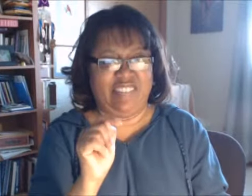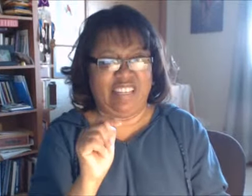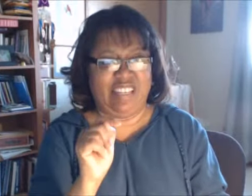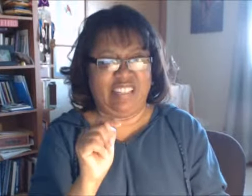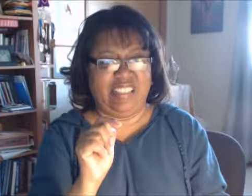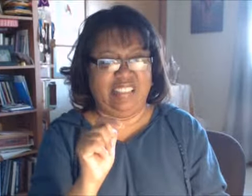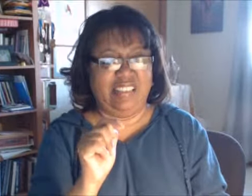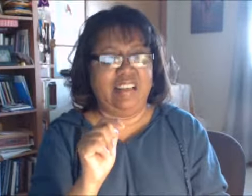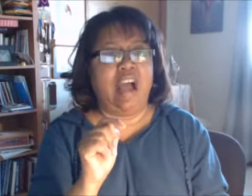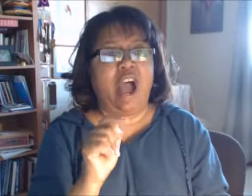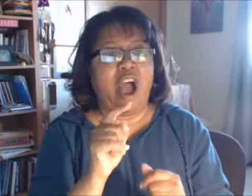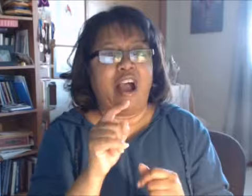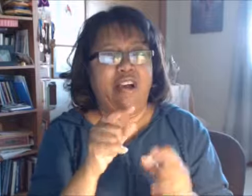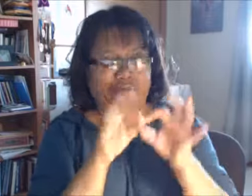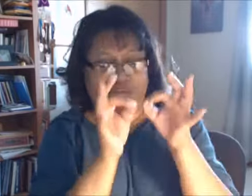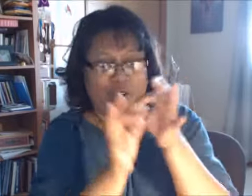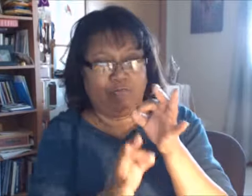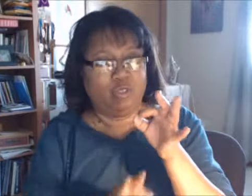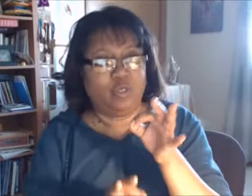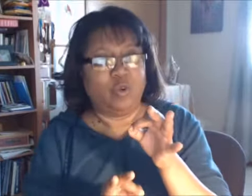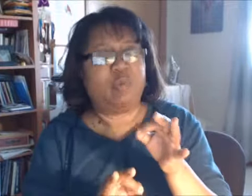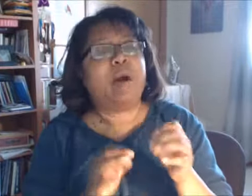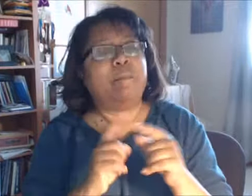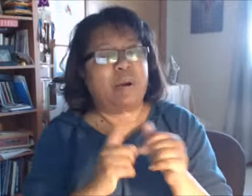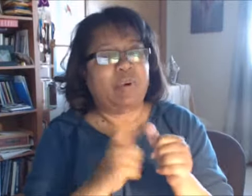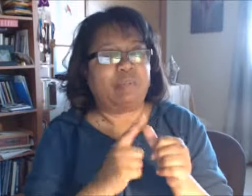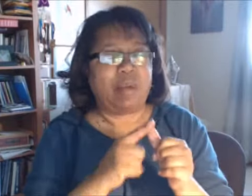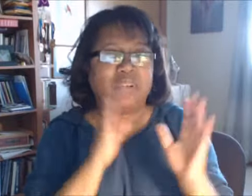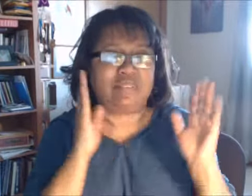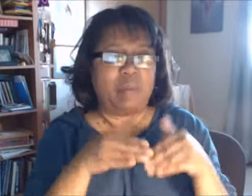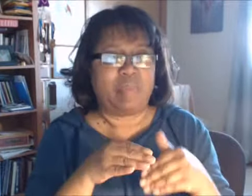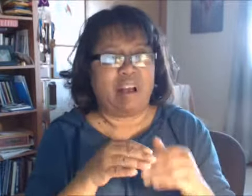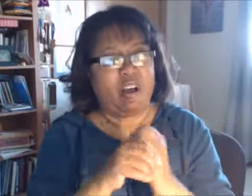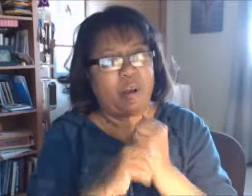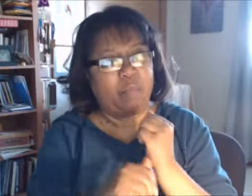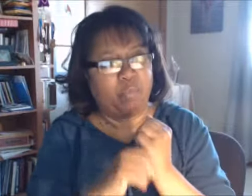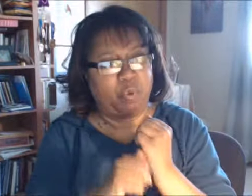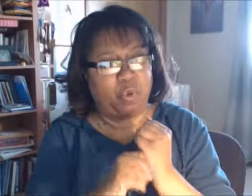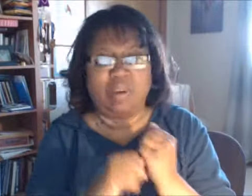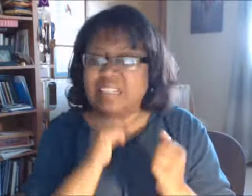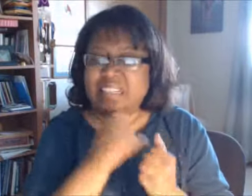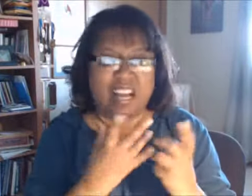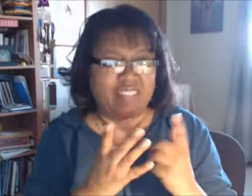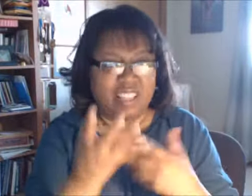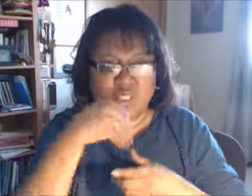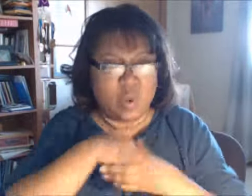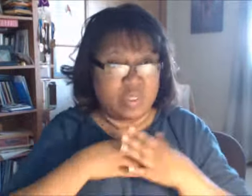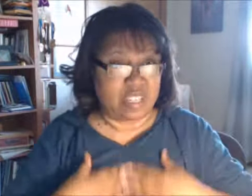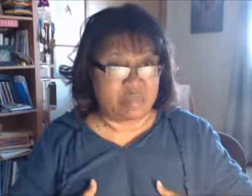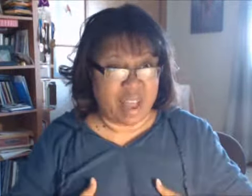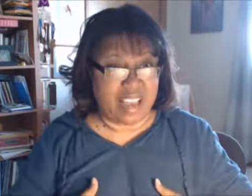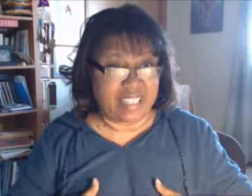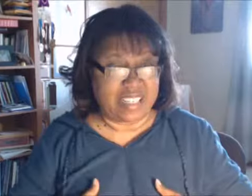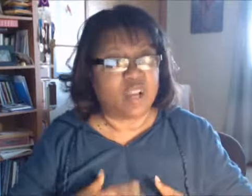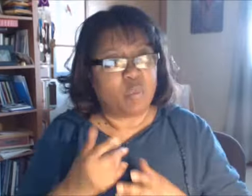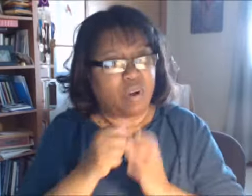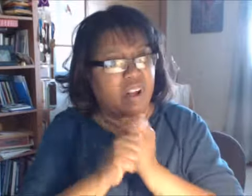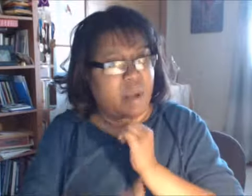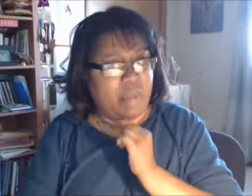before the material leaves your body, we're primarily talking about feces. Not everything that comes into your body is digestible in the stomach or